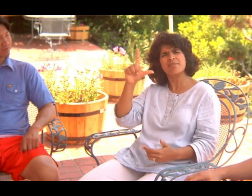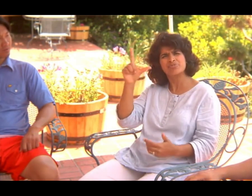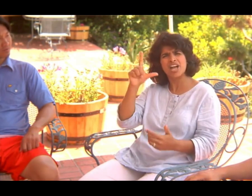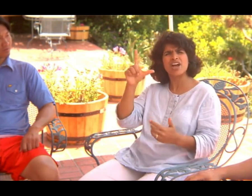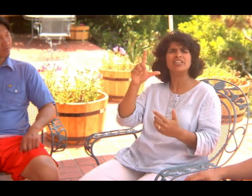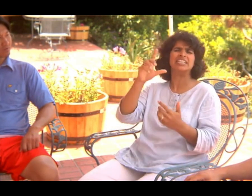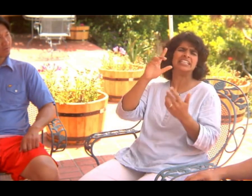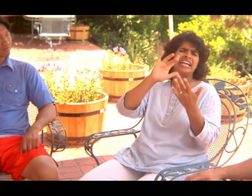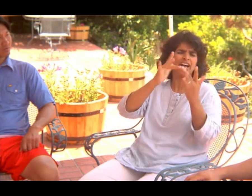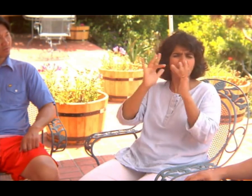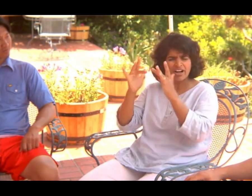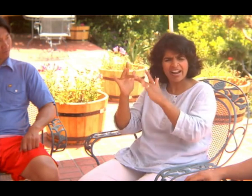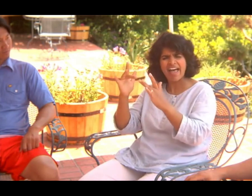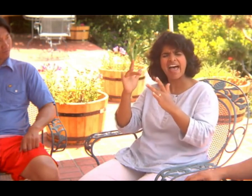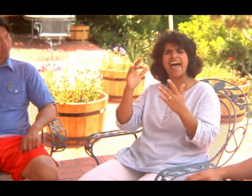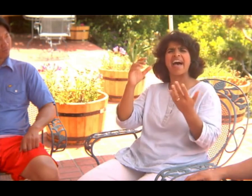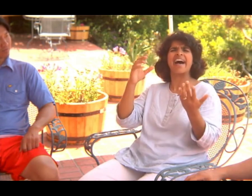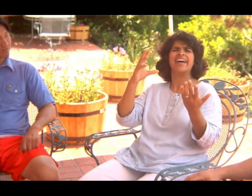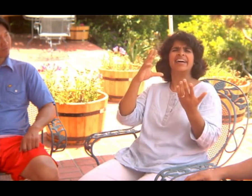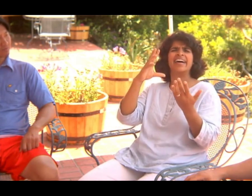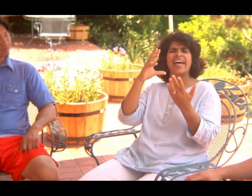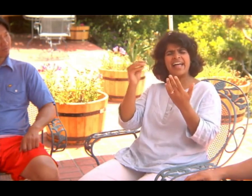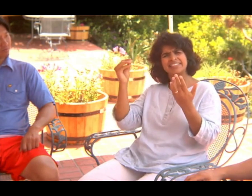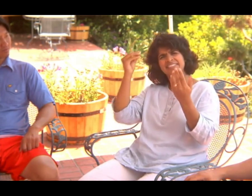and on the internet to get some basic information.